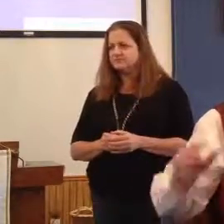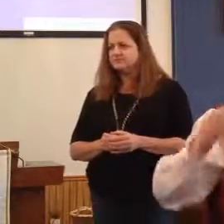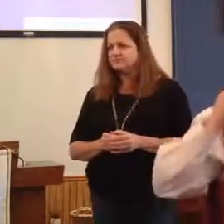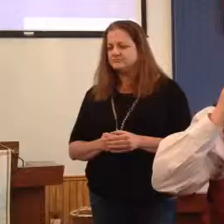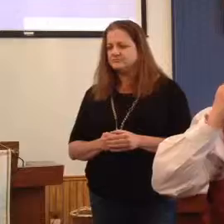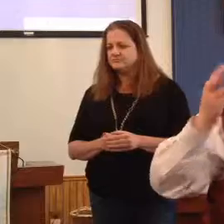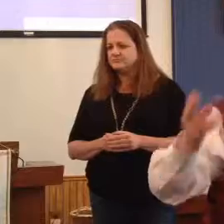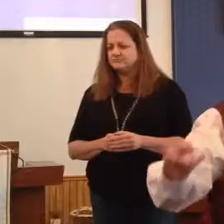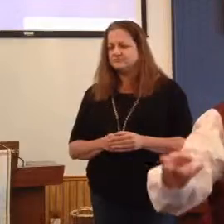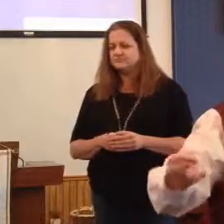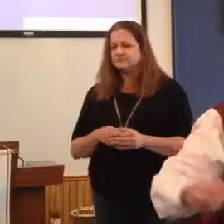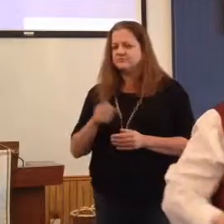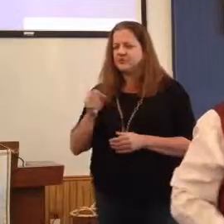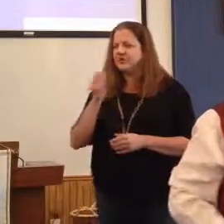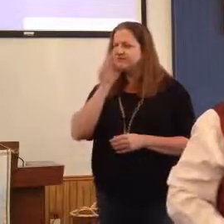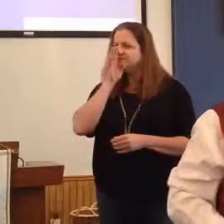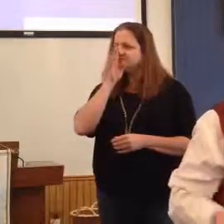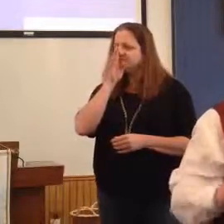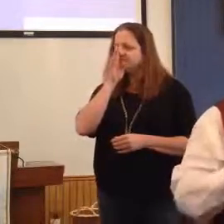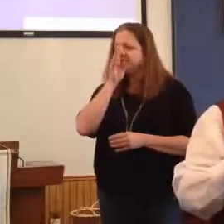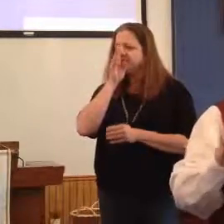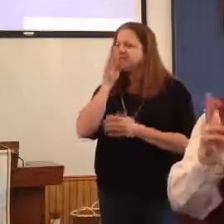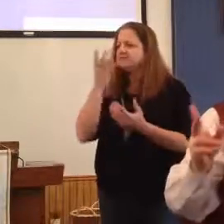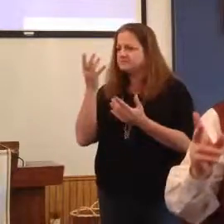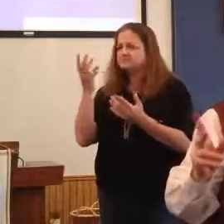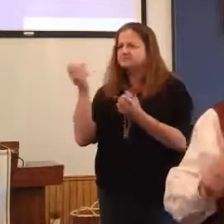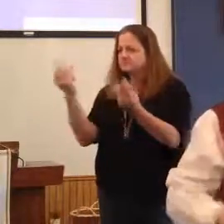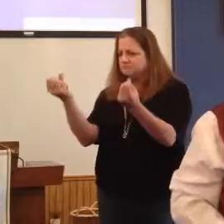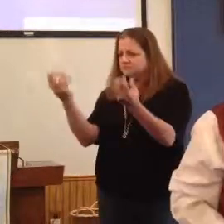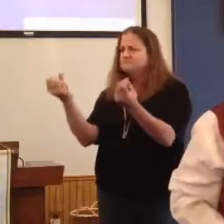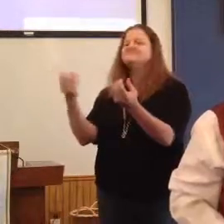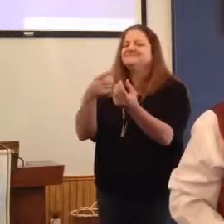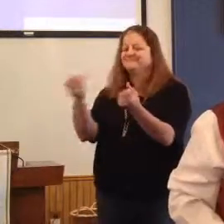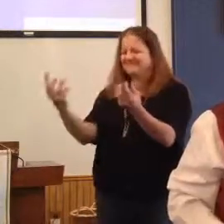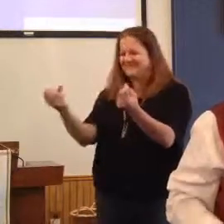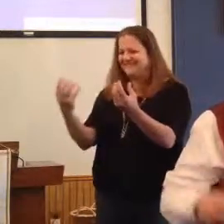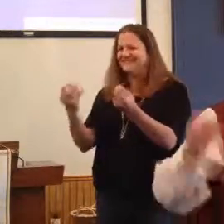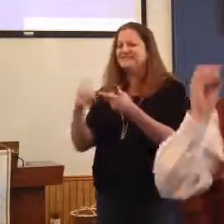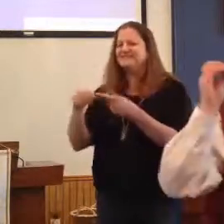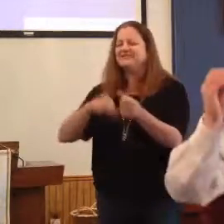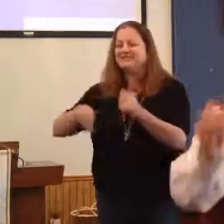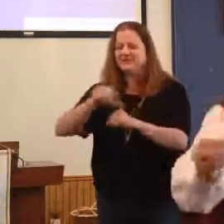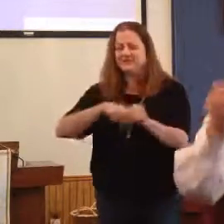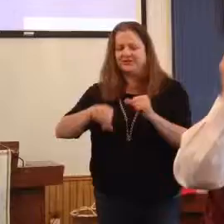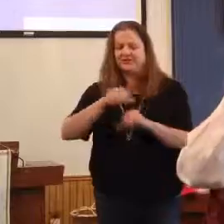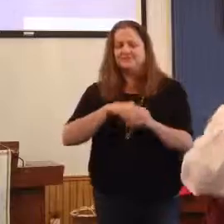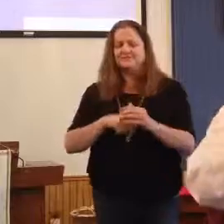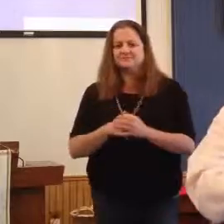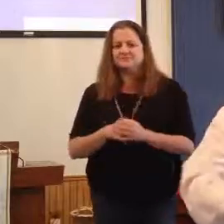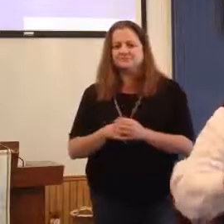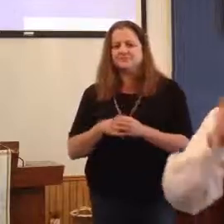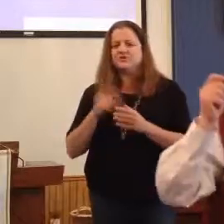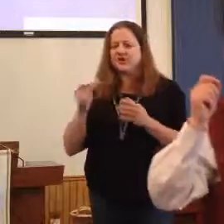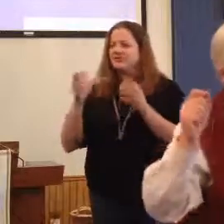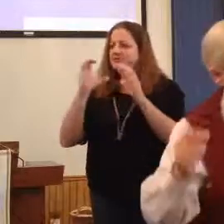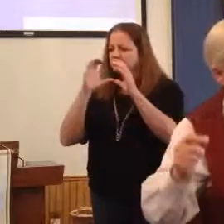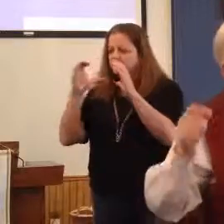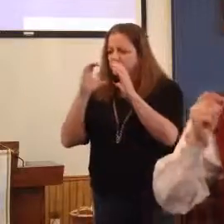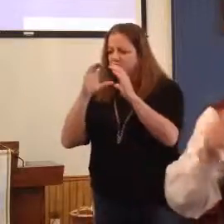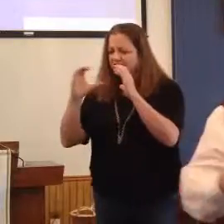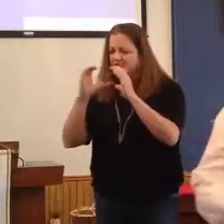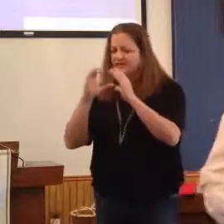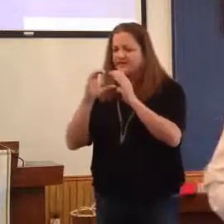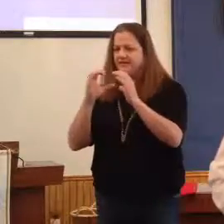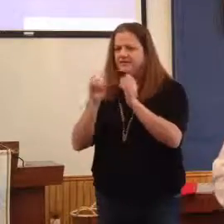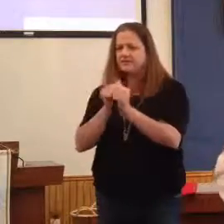We need to speak to each other. We maybe need to sign to each other. We need to communicate with